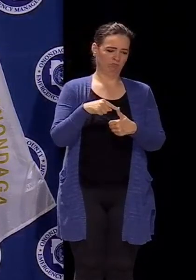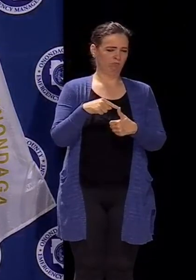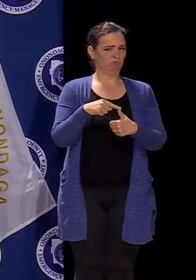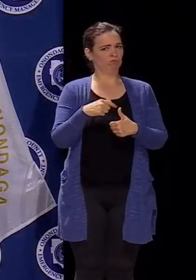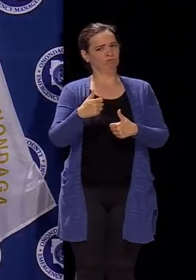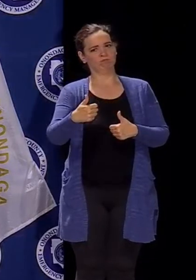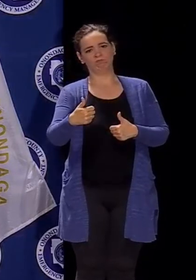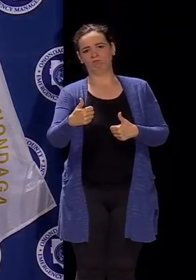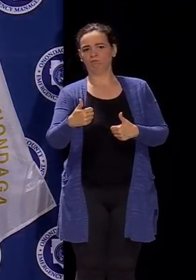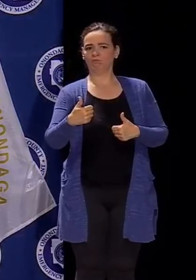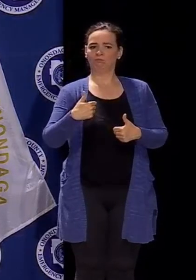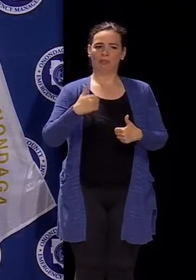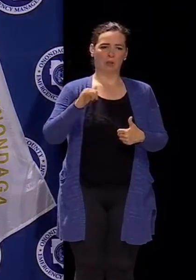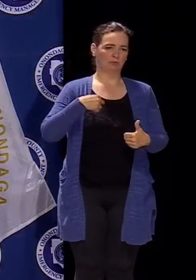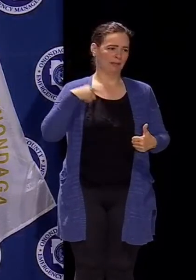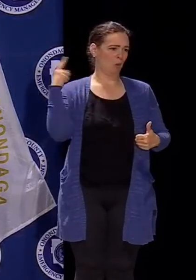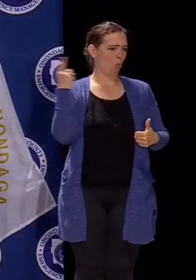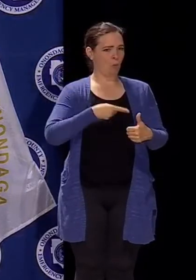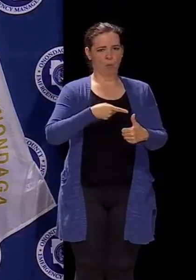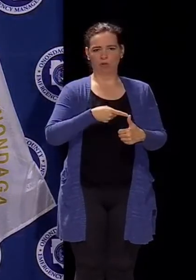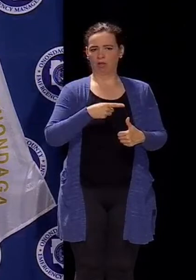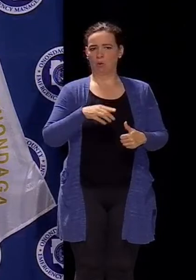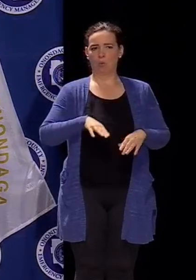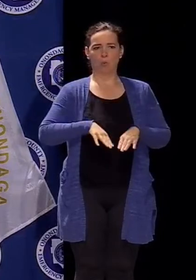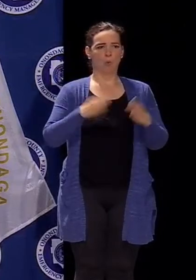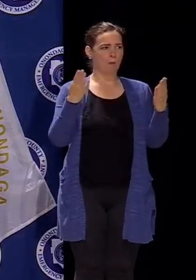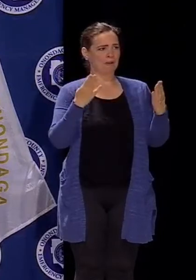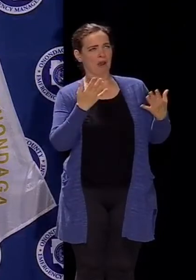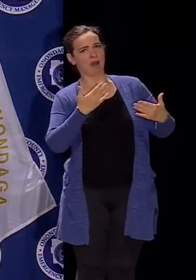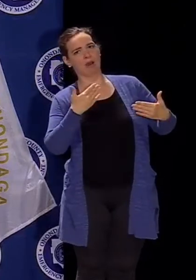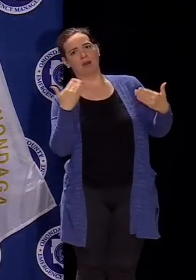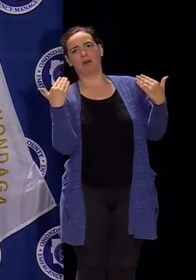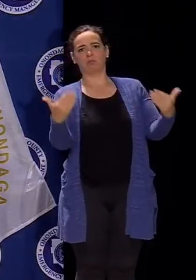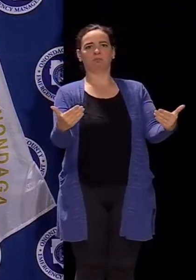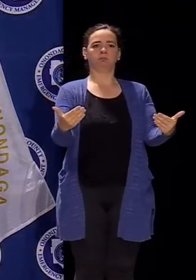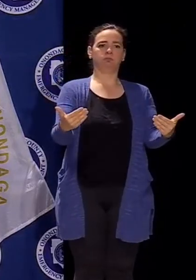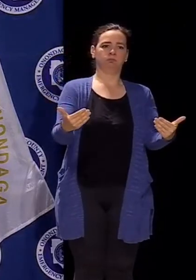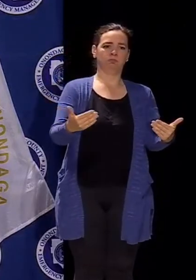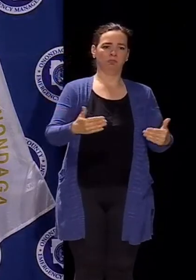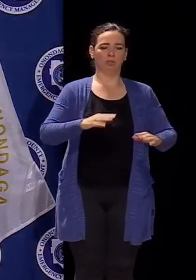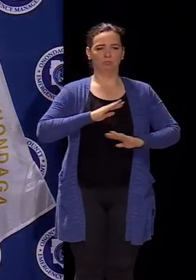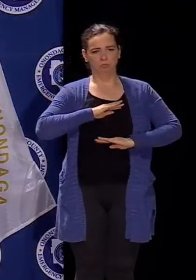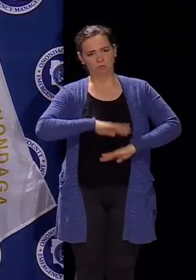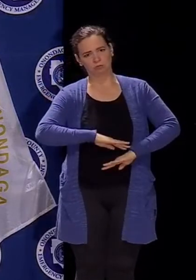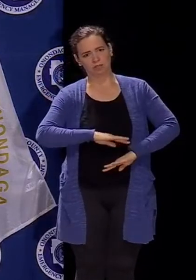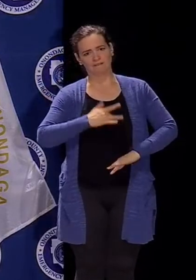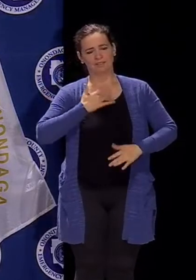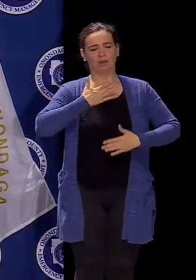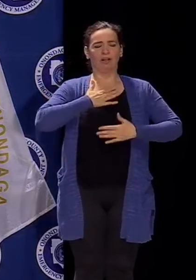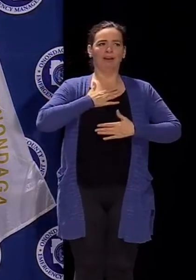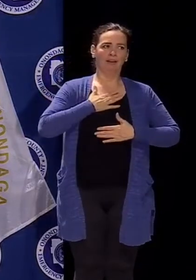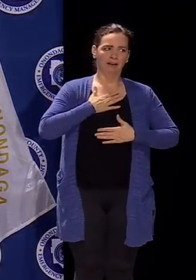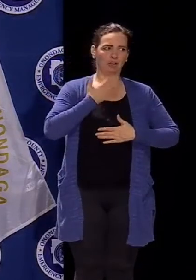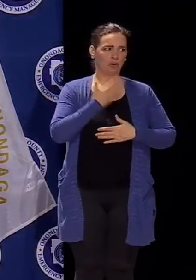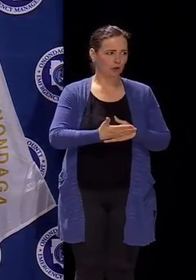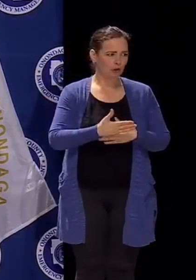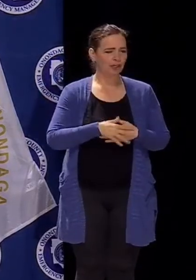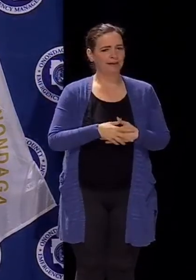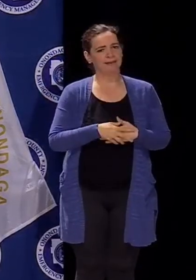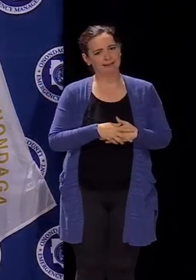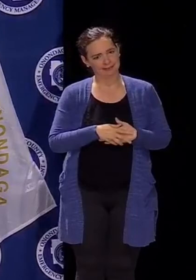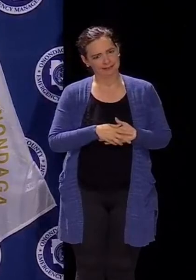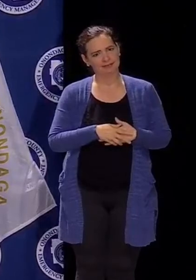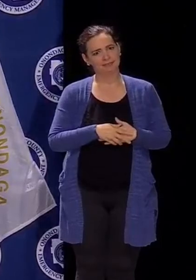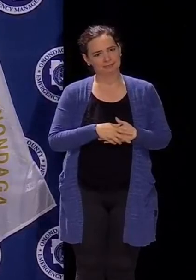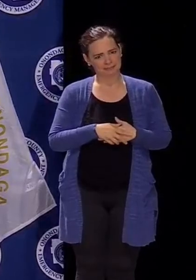those calls. Lightens the mood a little bit. But certainly one of the things we're looking for, we